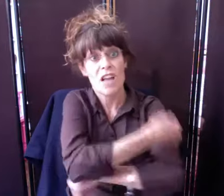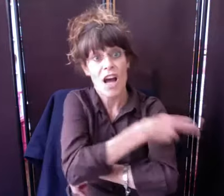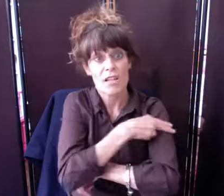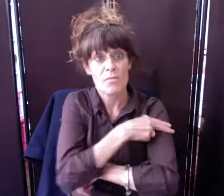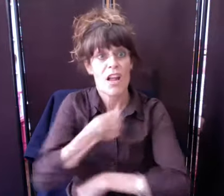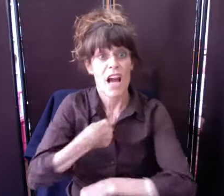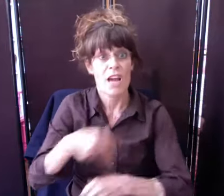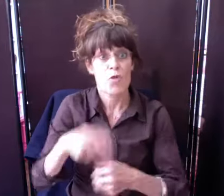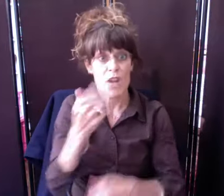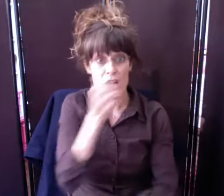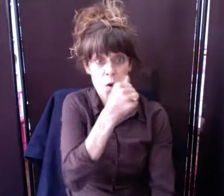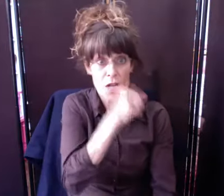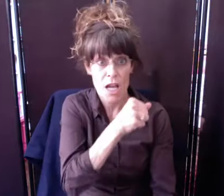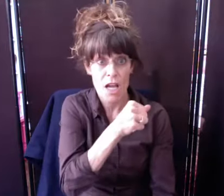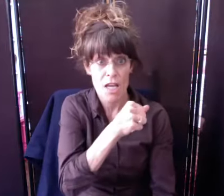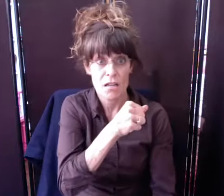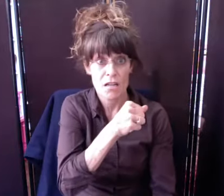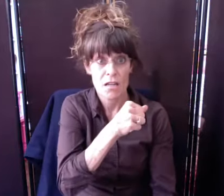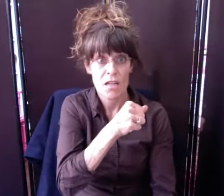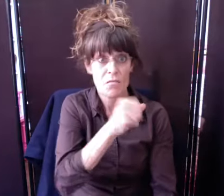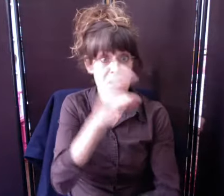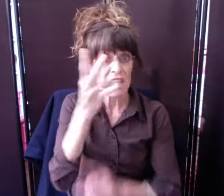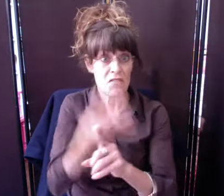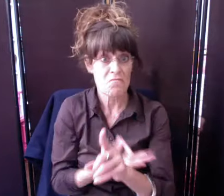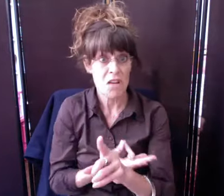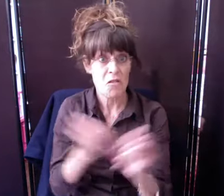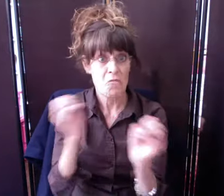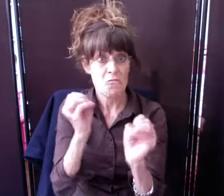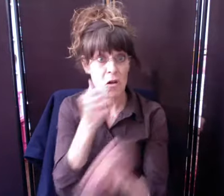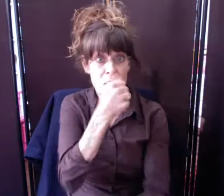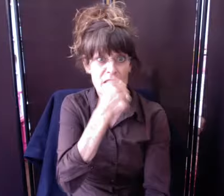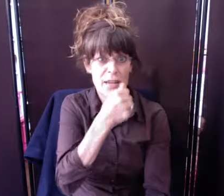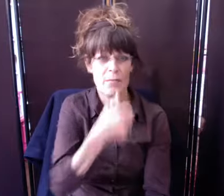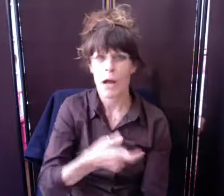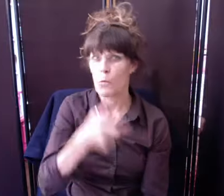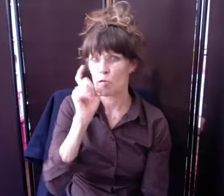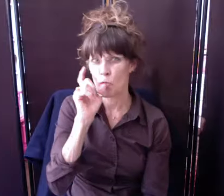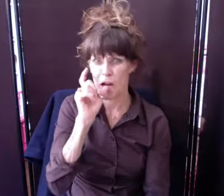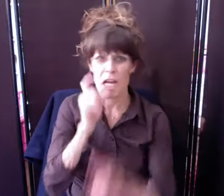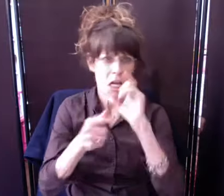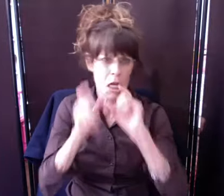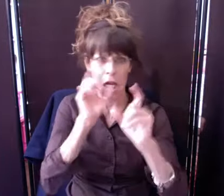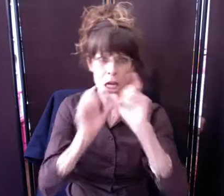And I had been quit for 7 months. But I was drinking all the time. So in that moment, if you had said to me,